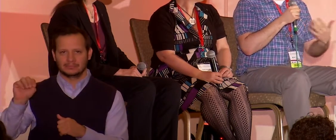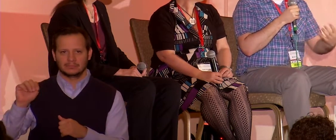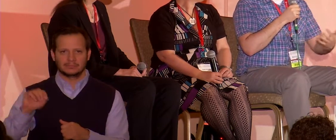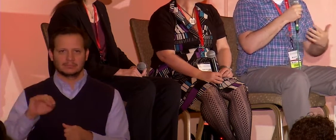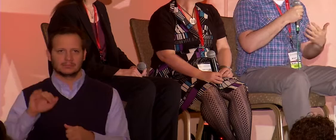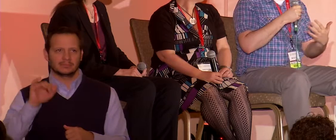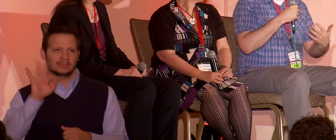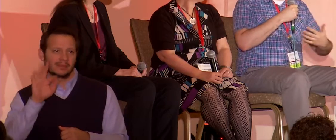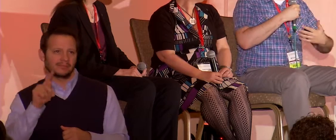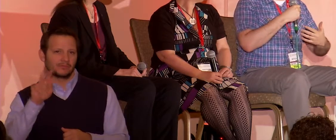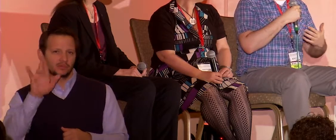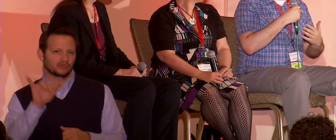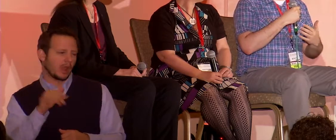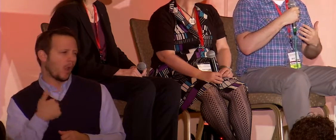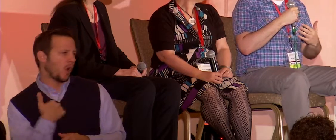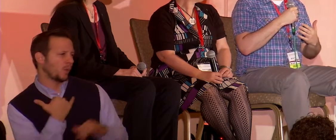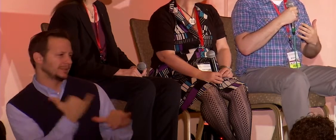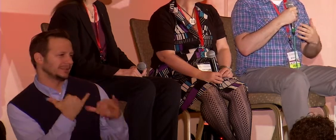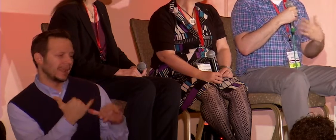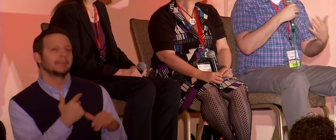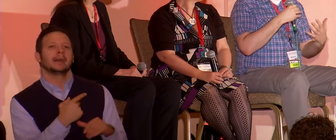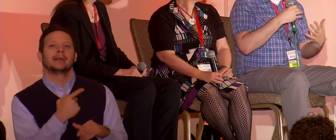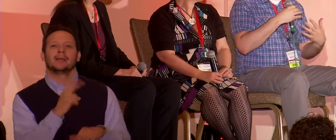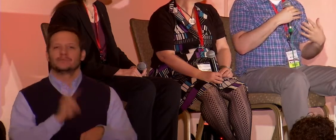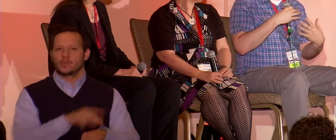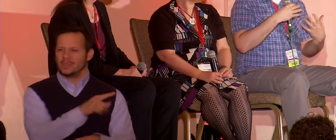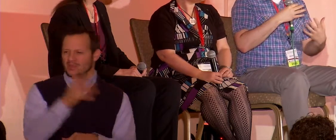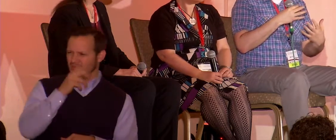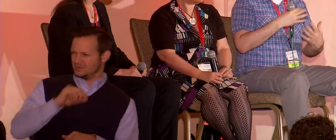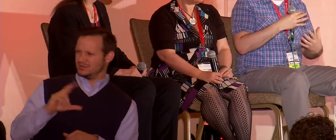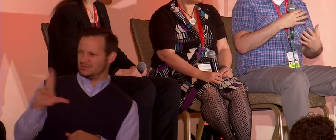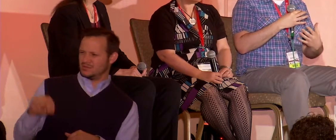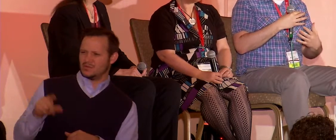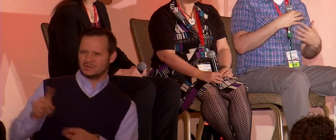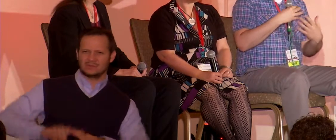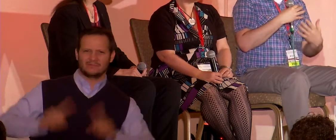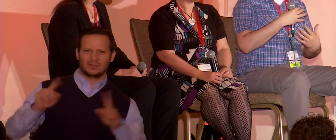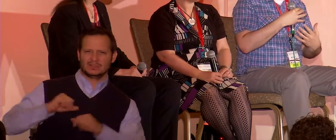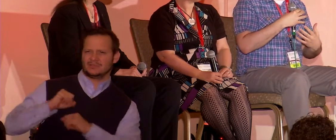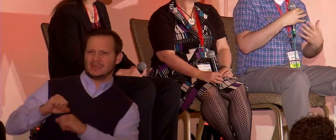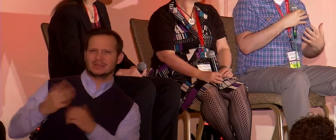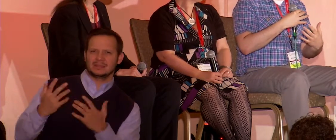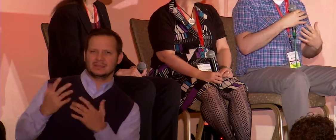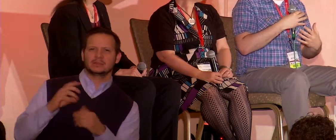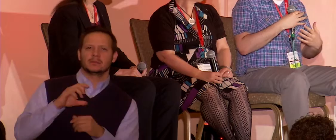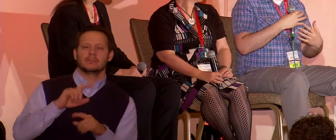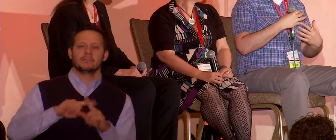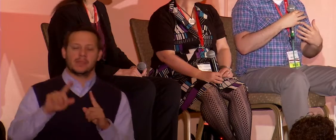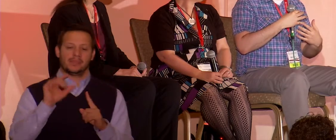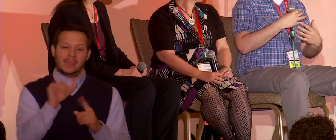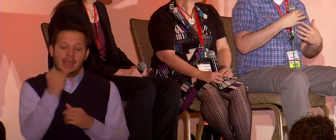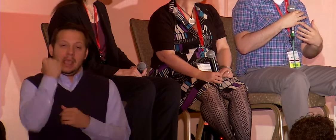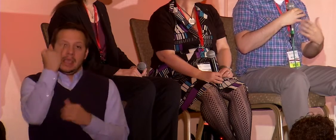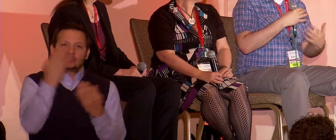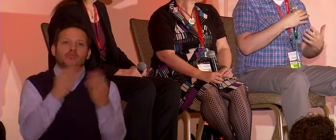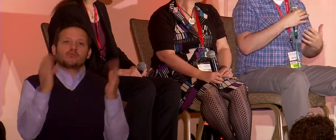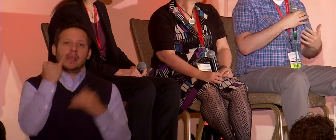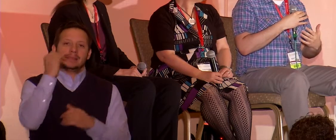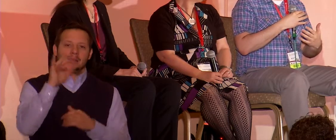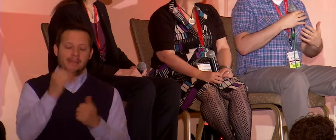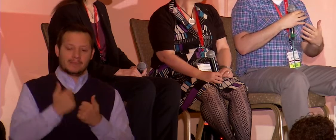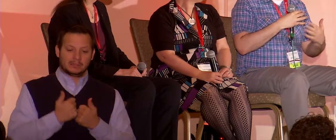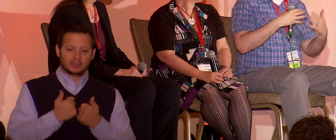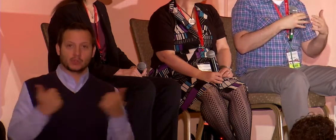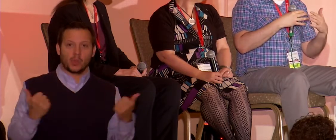same, then yeah, people are going to kind of go on the defensive. But if we recognize that in a general sense, disclosing our identities is a